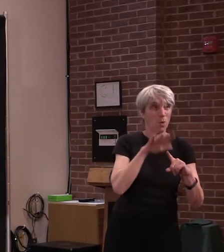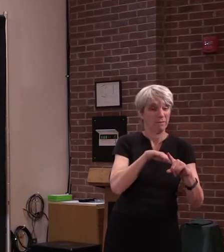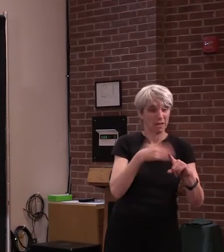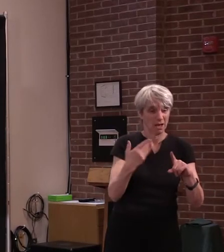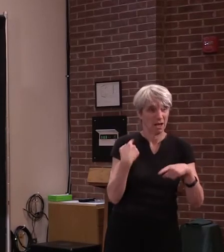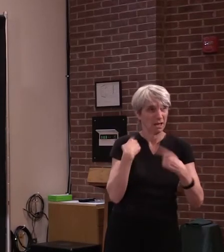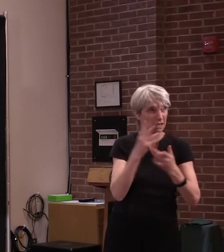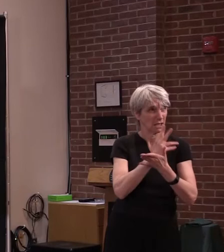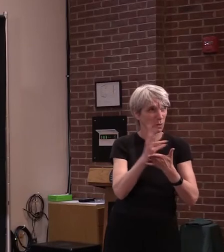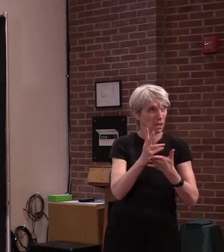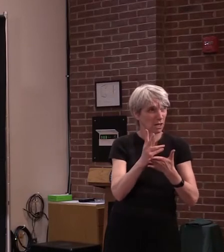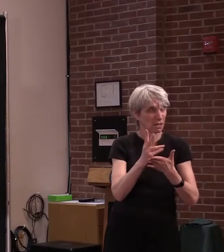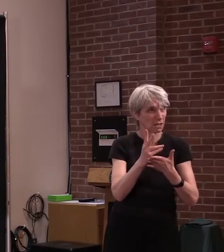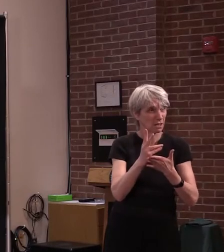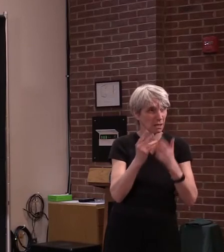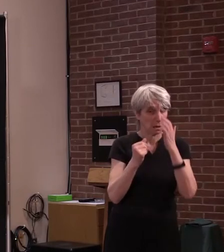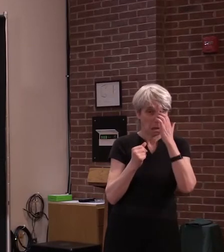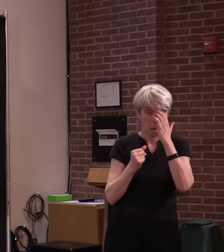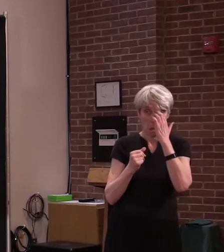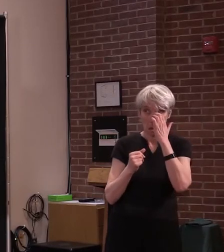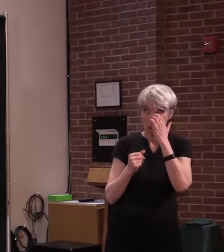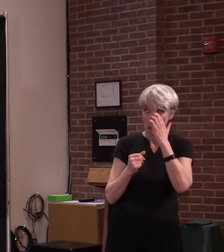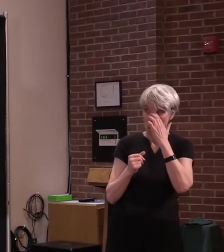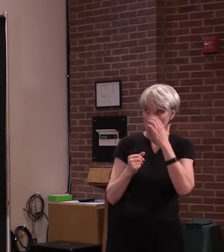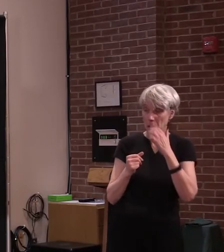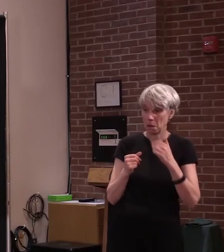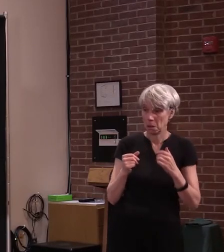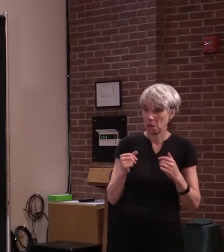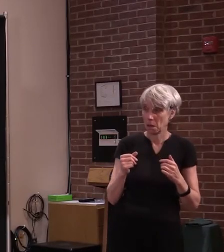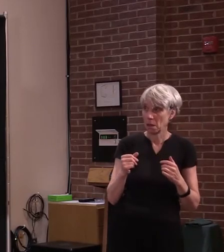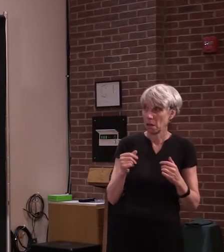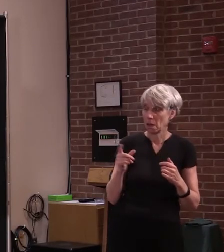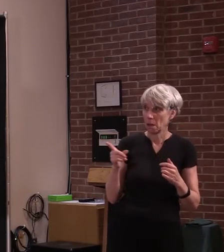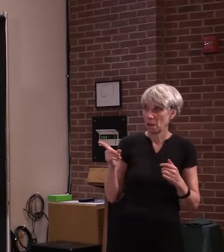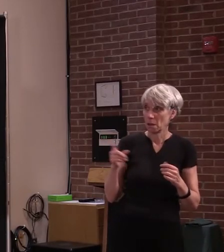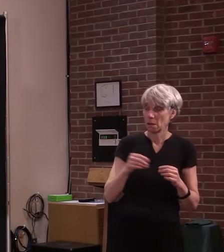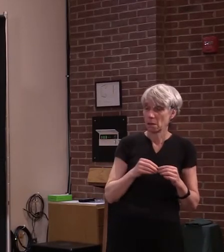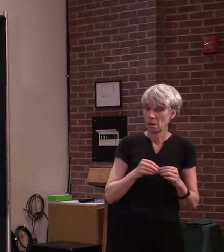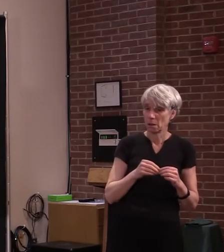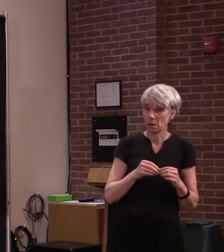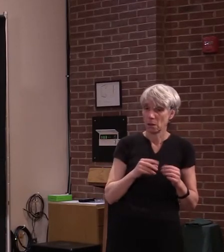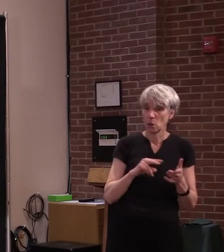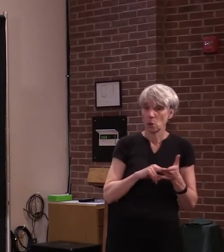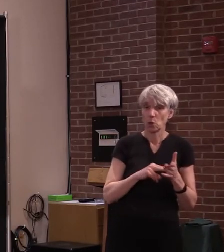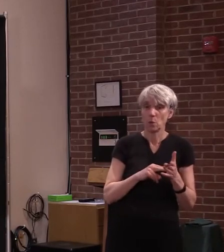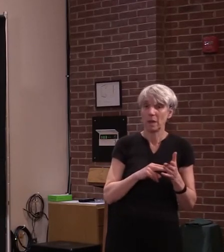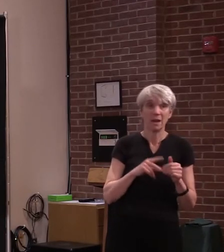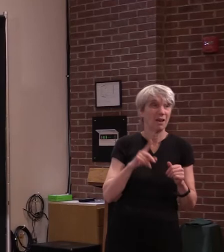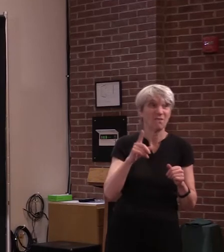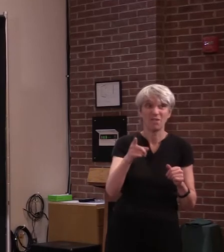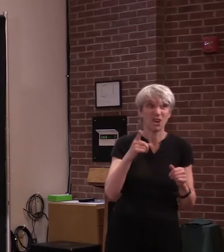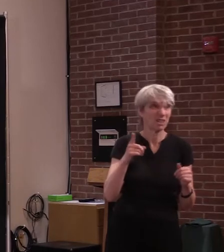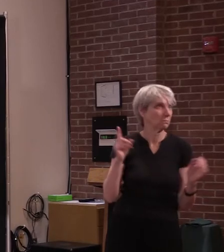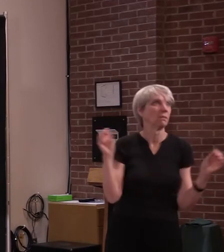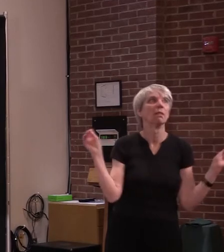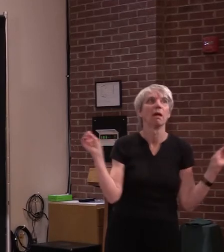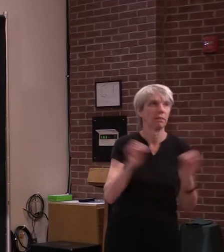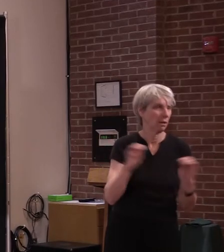last 6 weeks. Yeah, no, it's a, you know, so no, you're saying no vaccine at all?